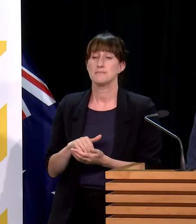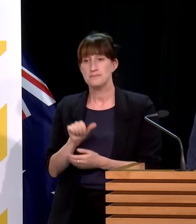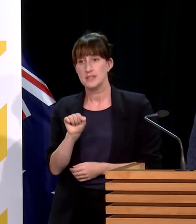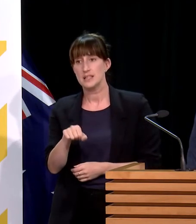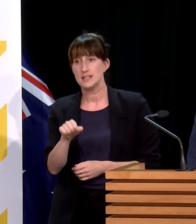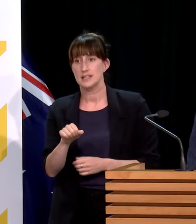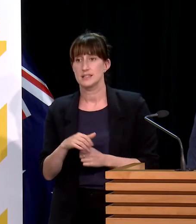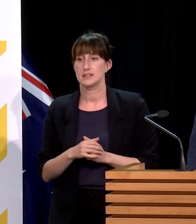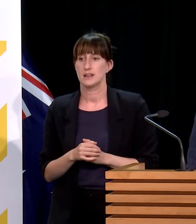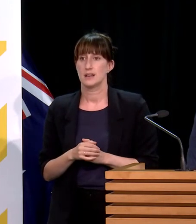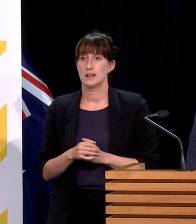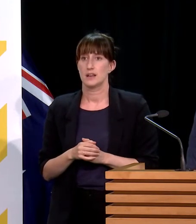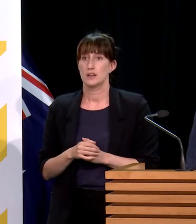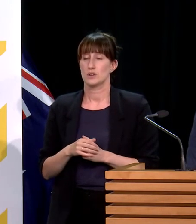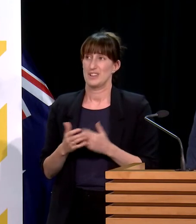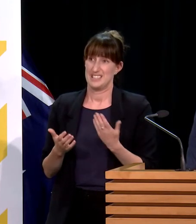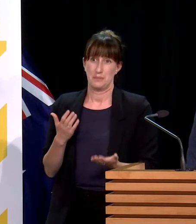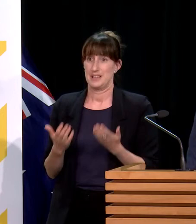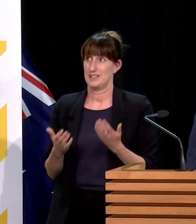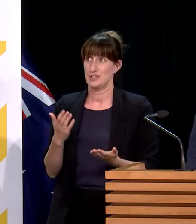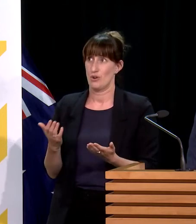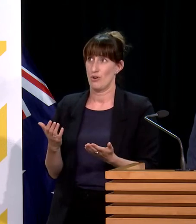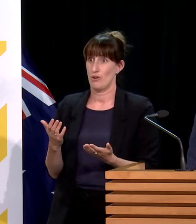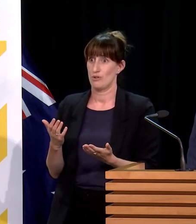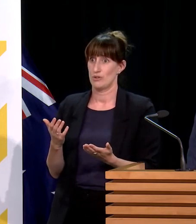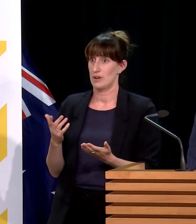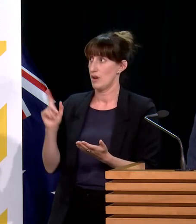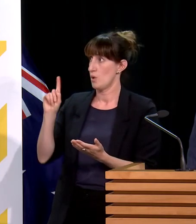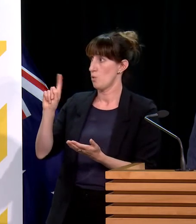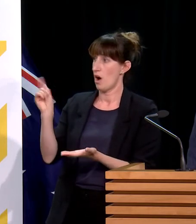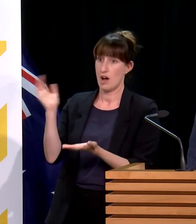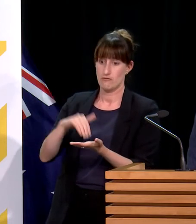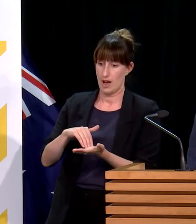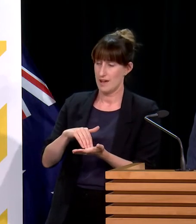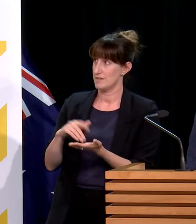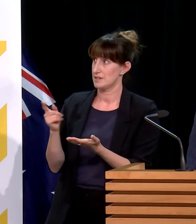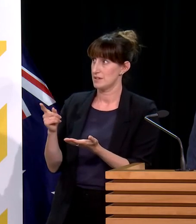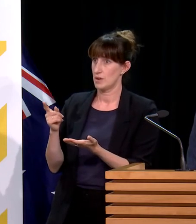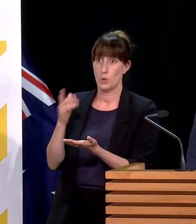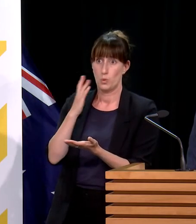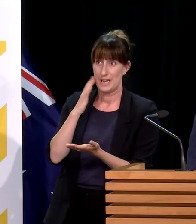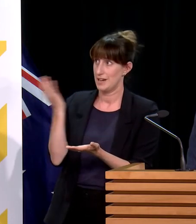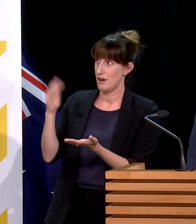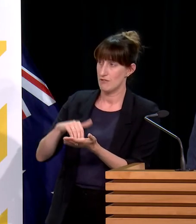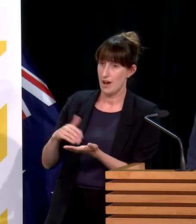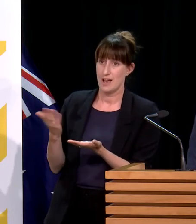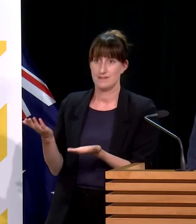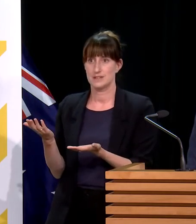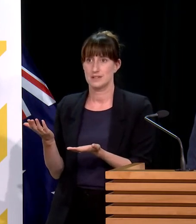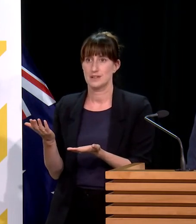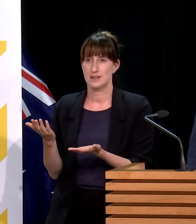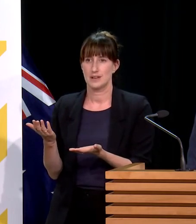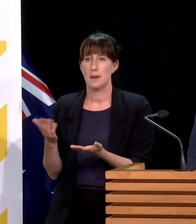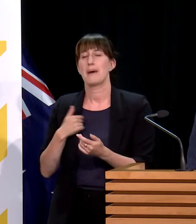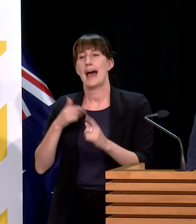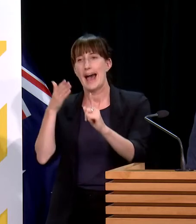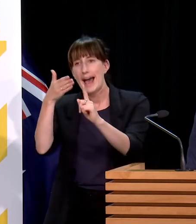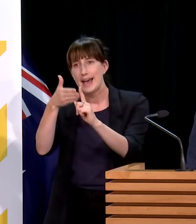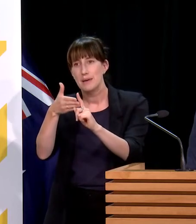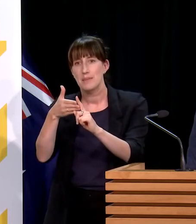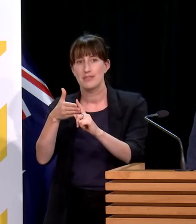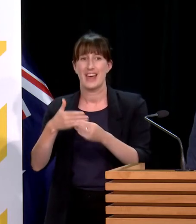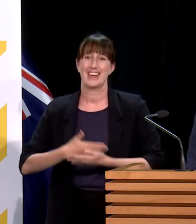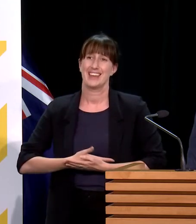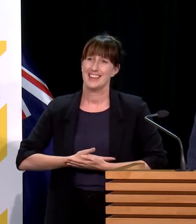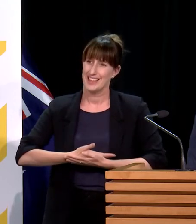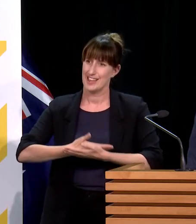depending on what we get delivered and when we get delivered it. Obviously, our goal though is to get to the point where we can be making vaccines broadly available to everyone